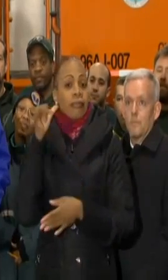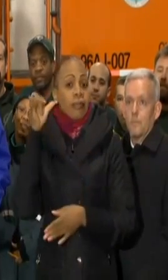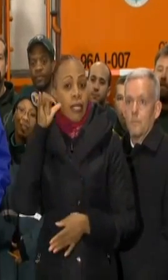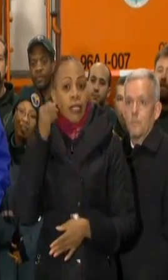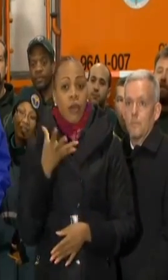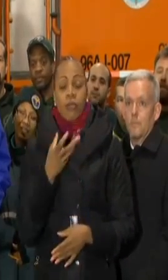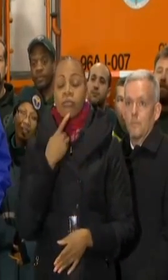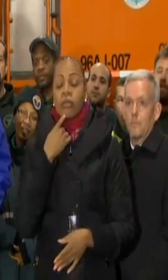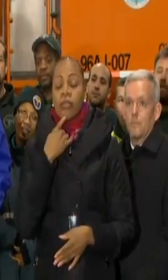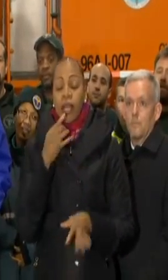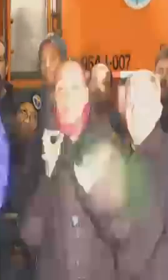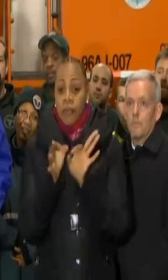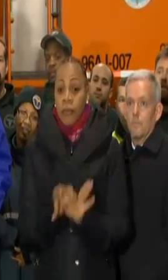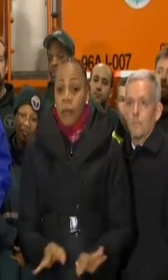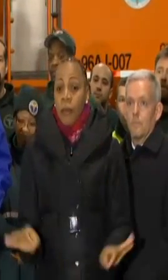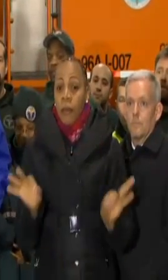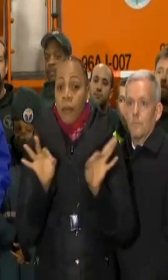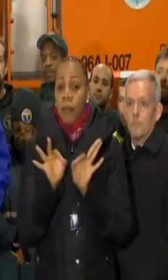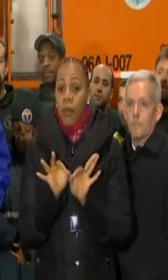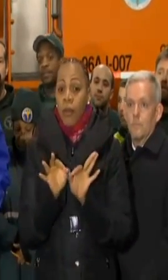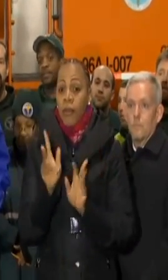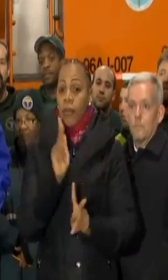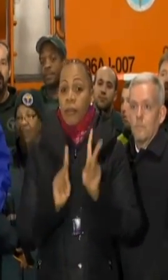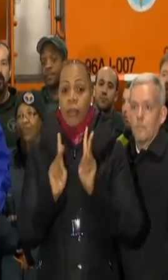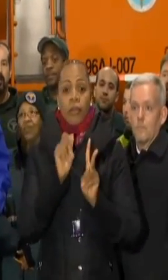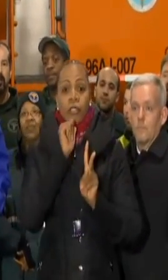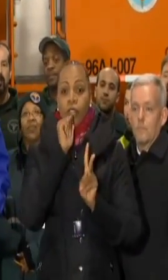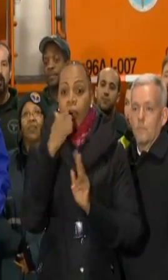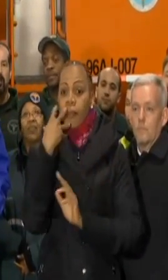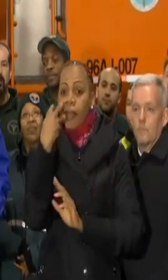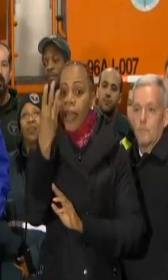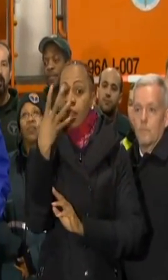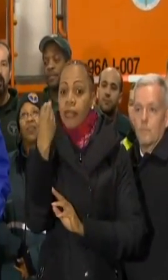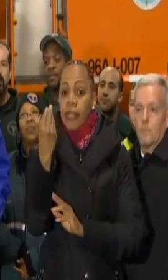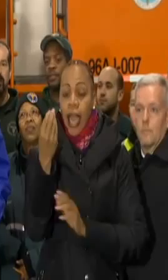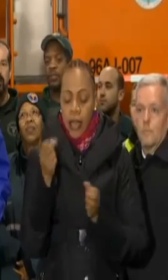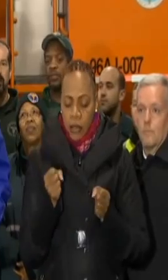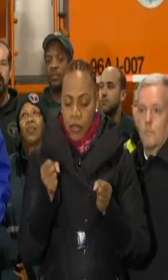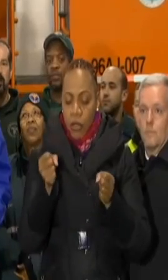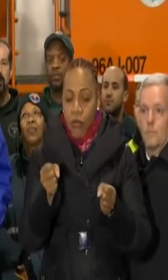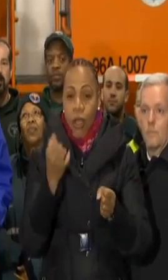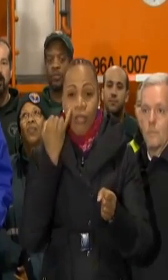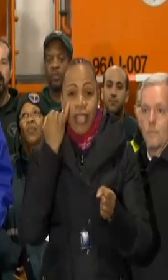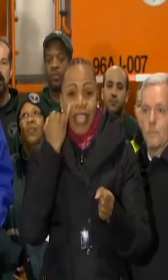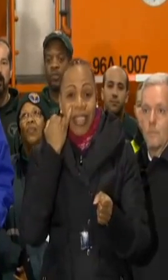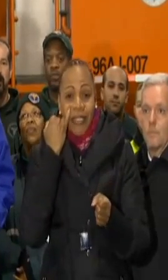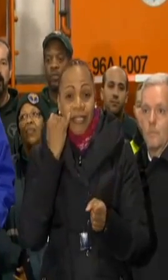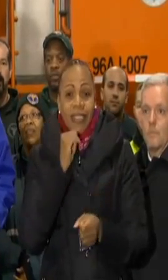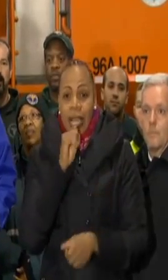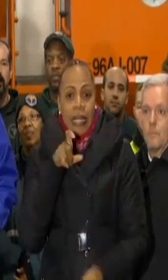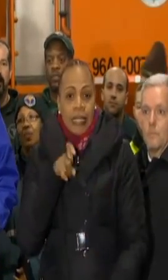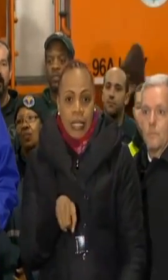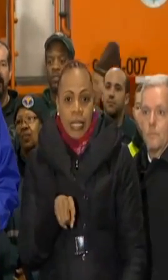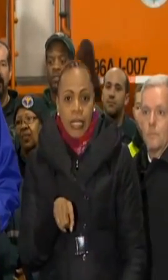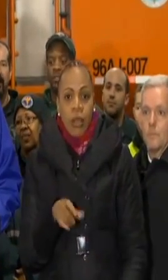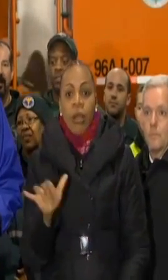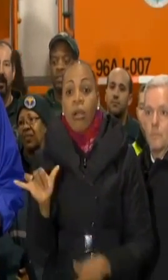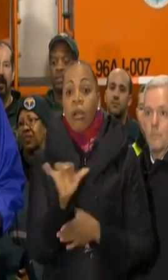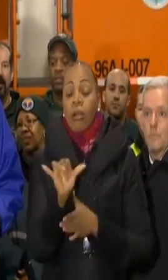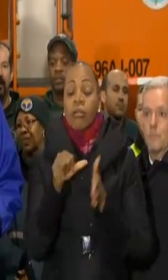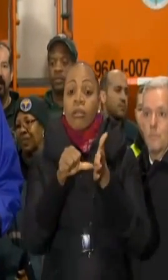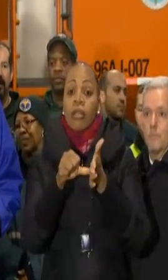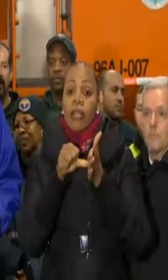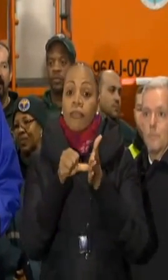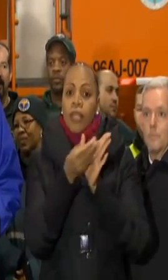say that the most important thing is that people should not be on the roads today if there's any way they can help it. I want to emphasize that